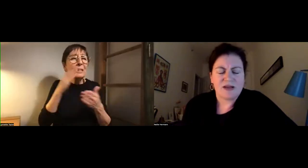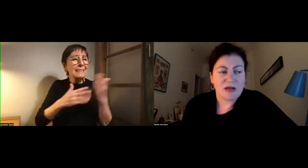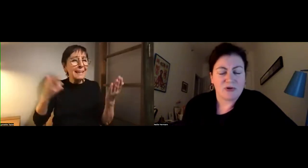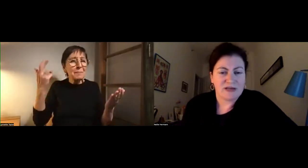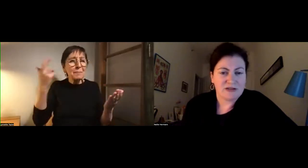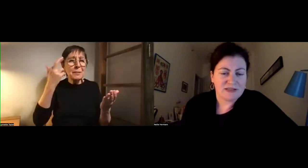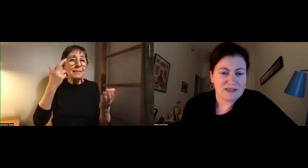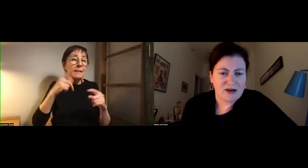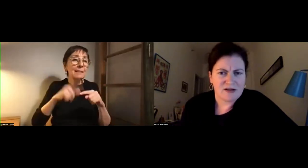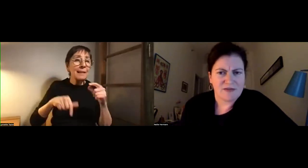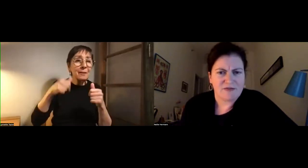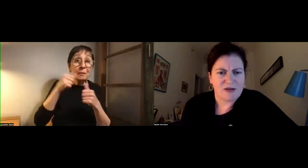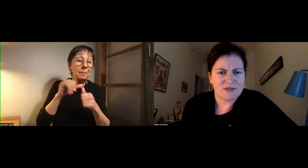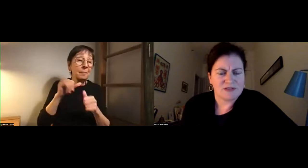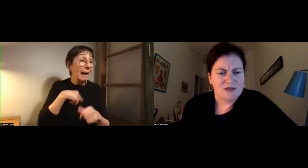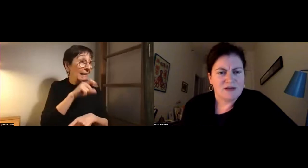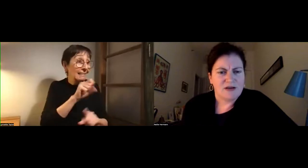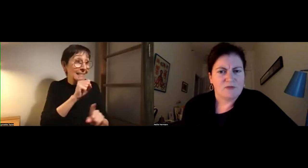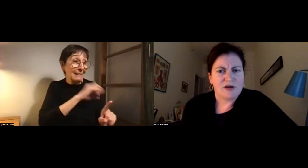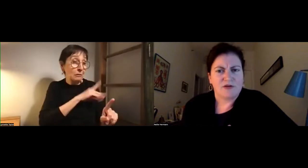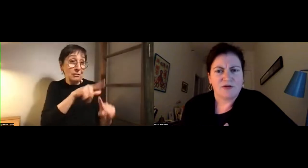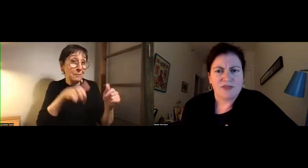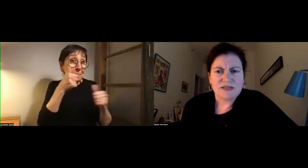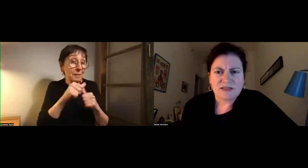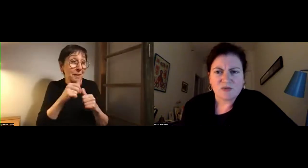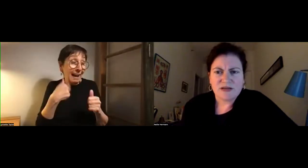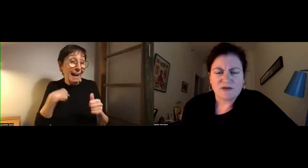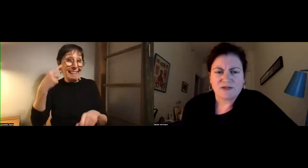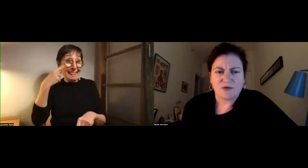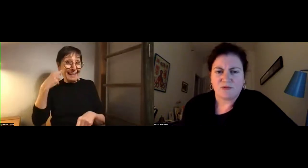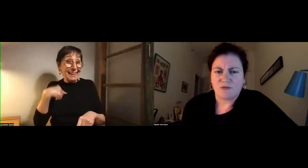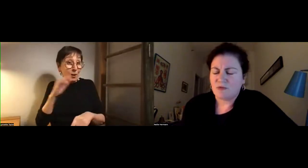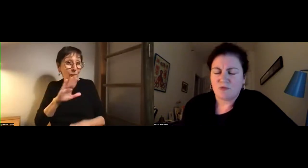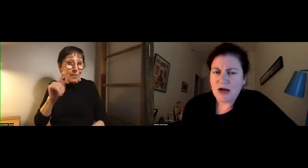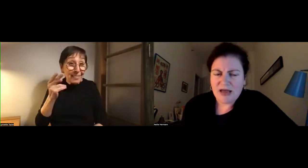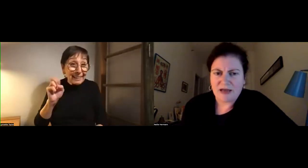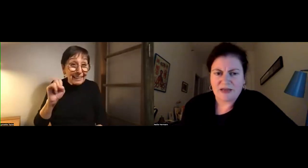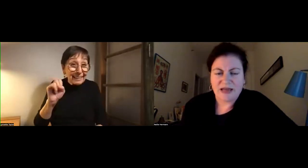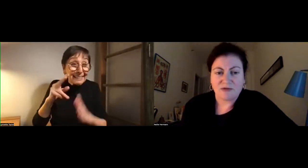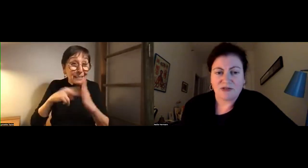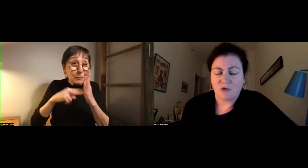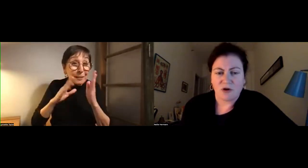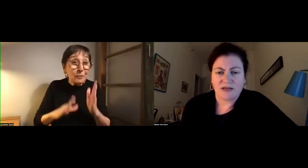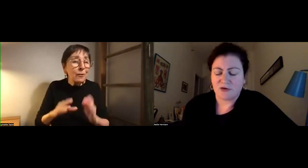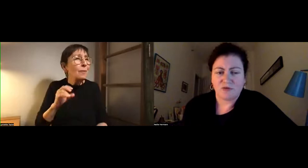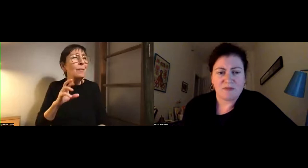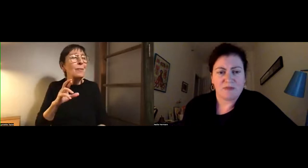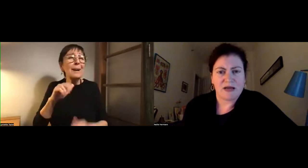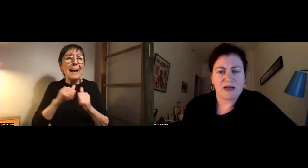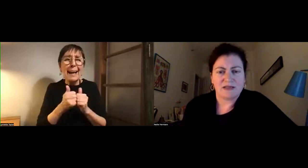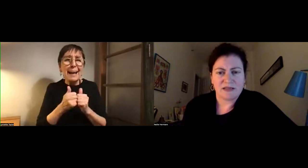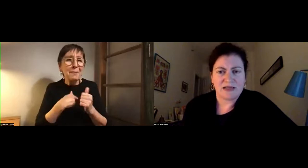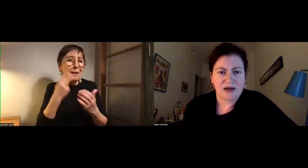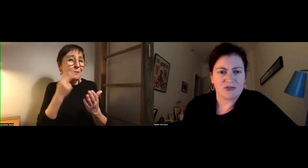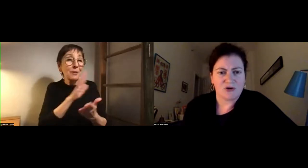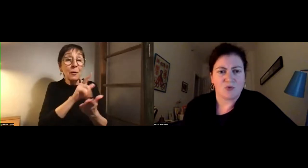I can't remember, and neither can Sara, if I was one of her thesis readers or why I encountered her work. I don't remember, but